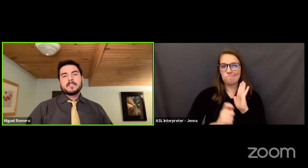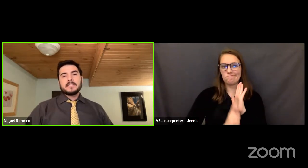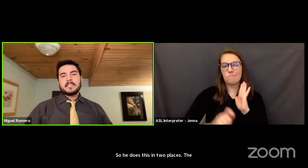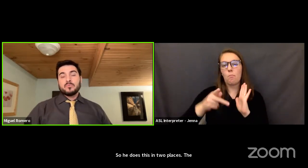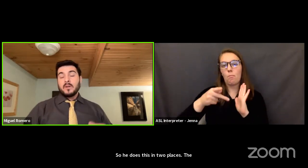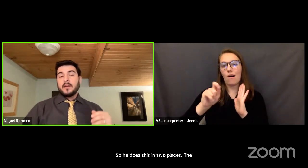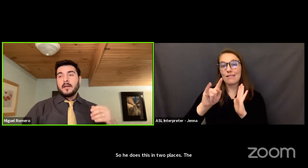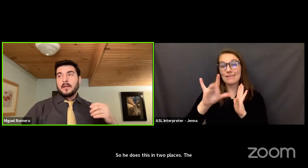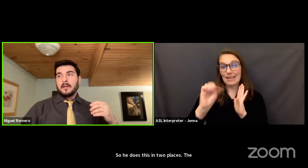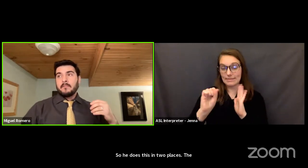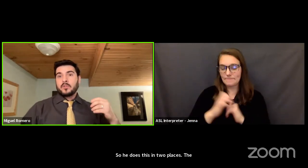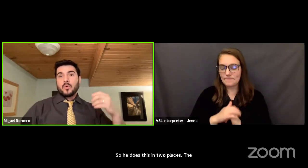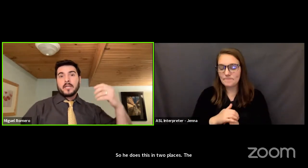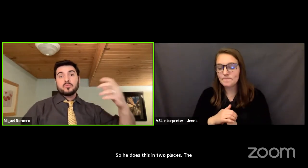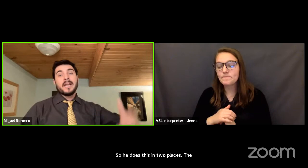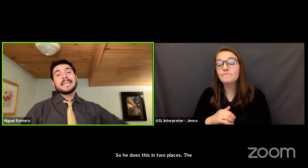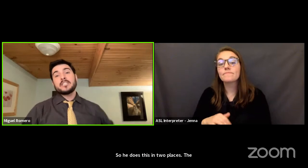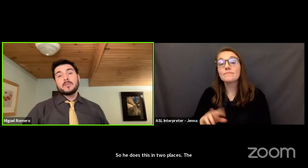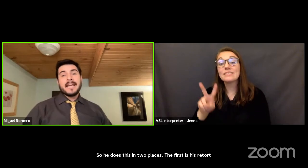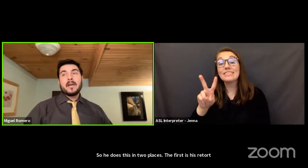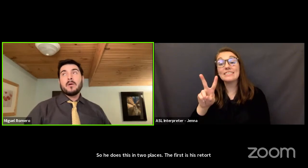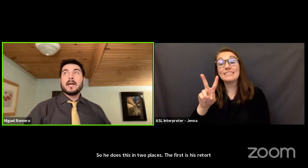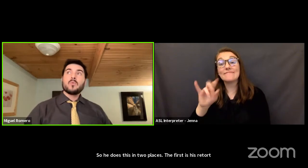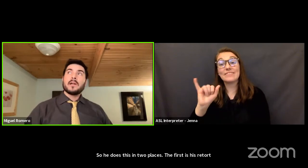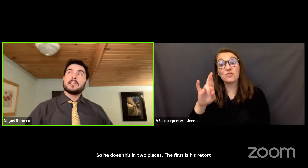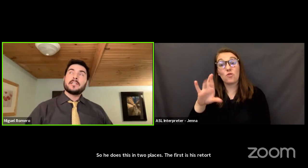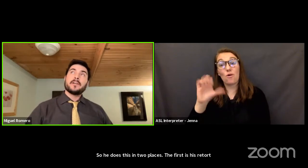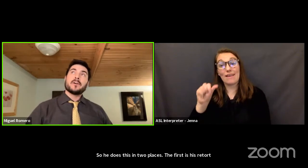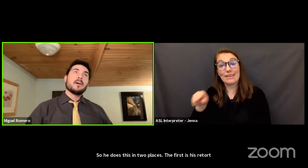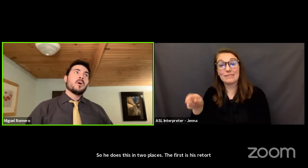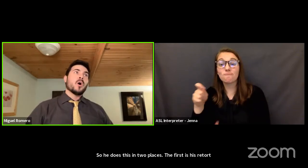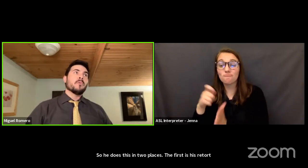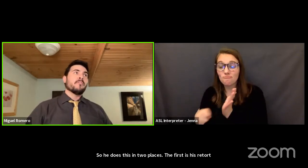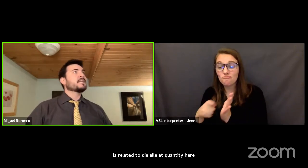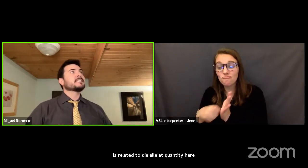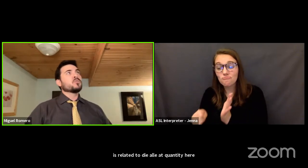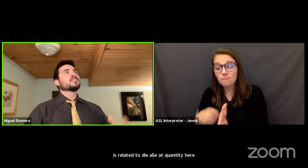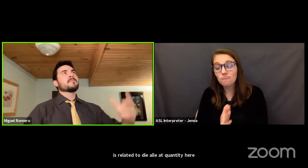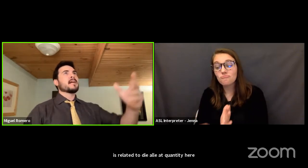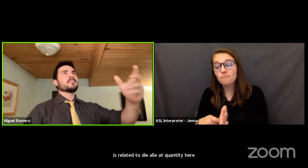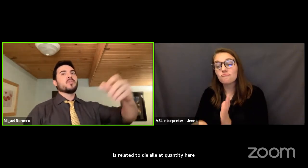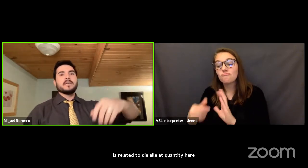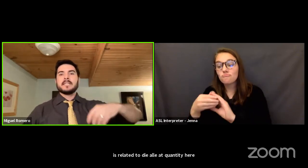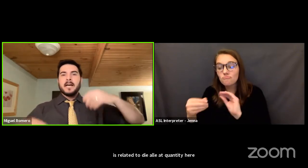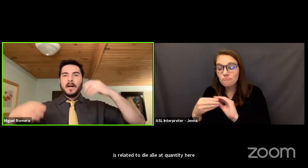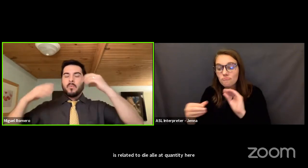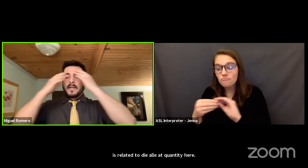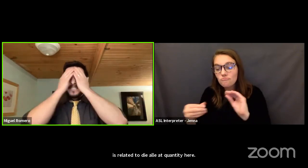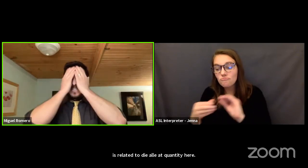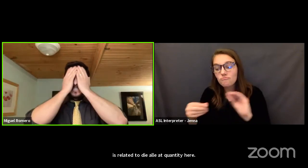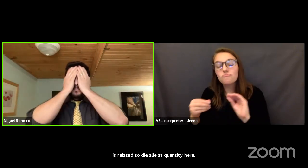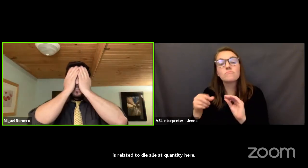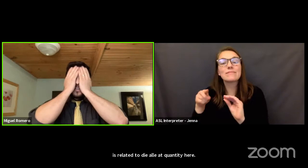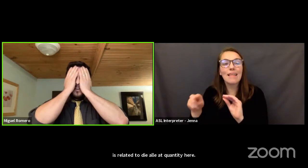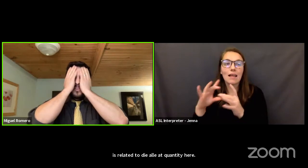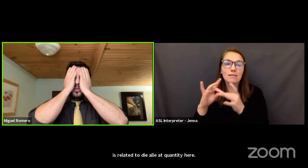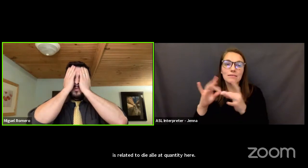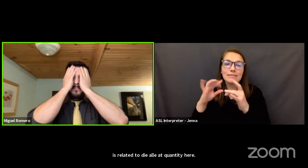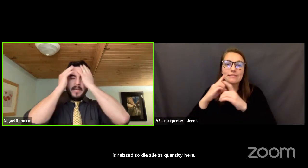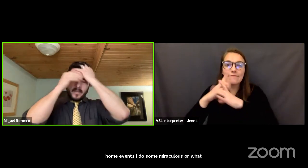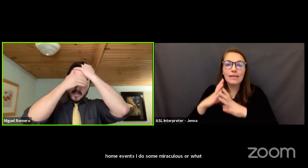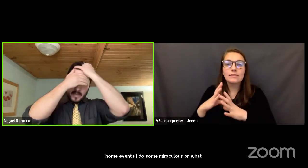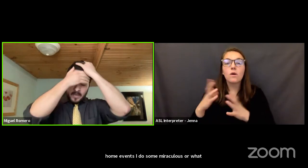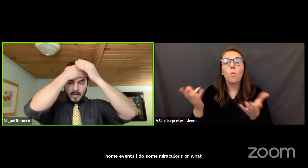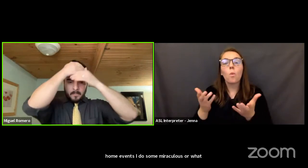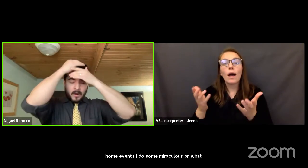The first is his Vitoria's Relectio de Eo ad Quantiter Homo Venens ad Usum Rationis, what is expected of the